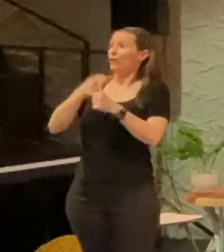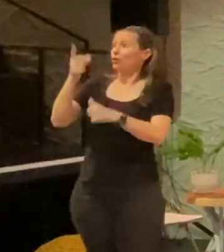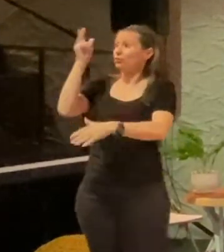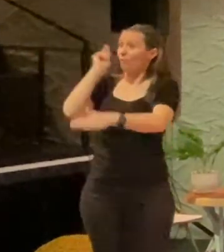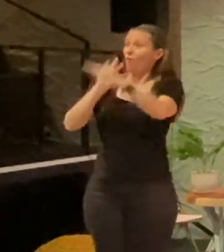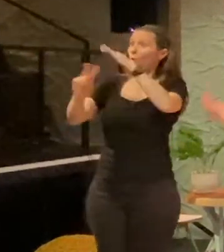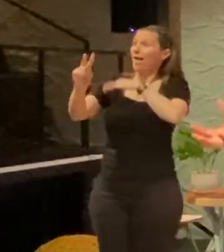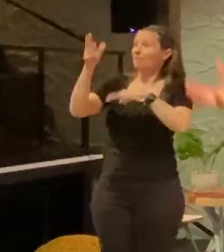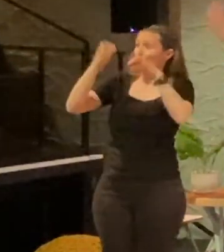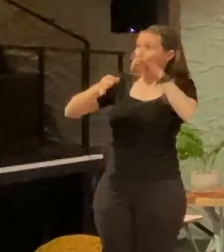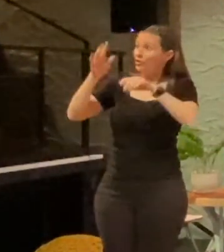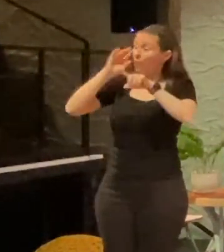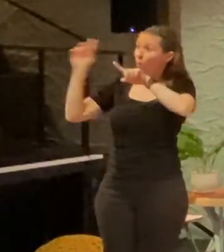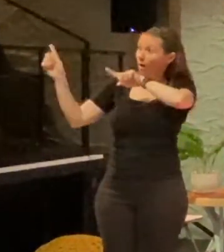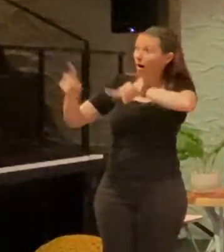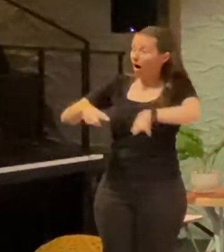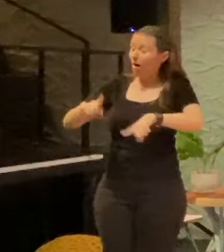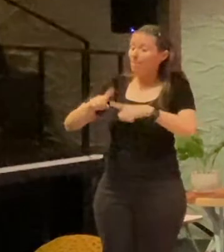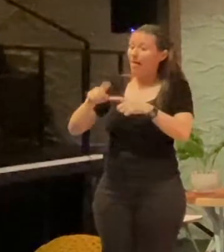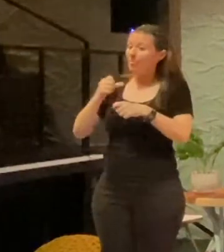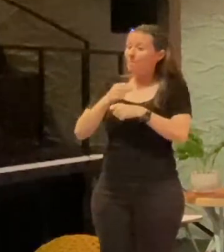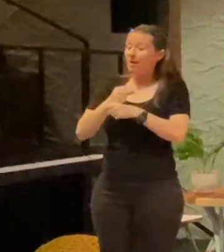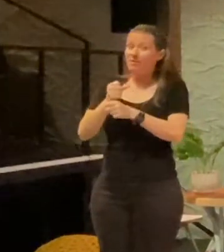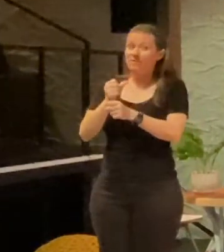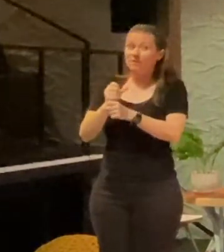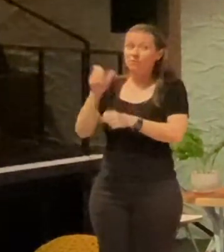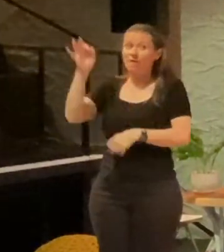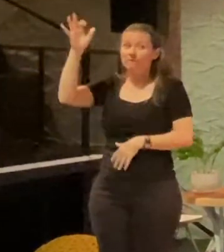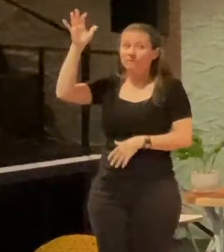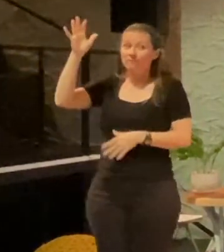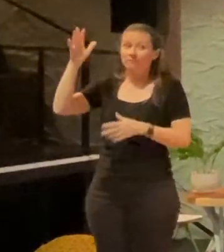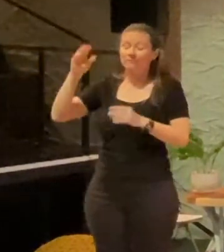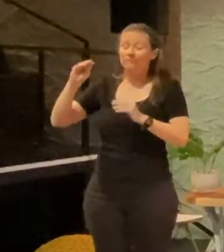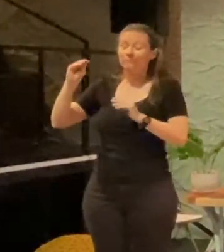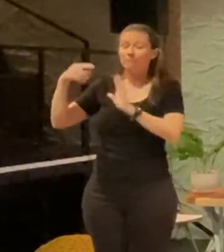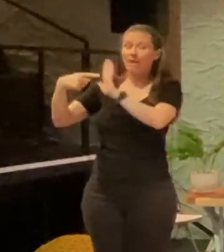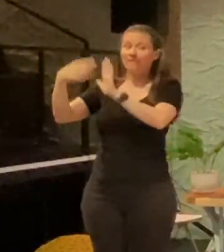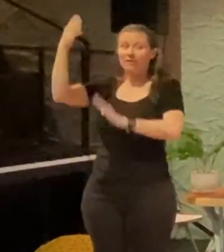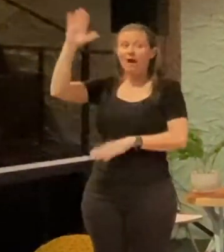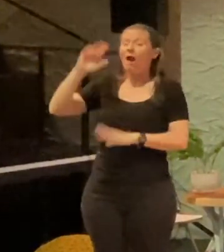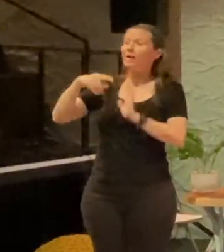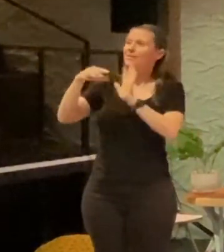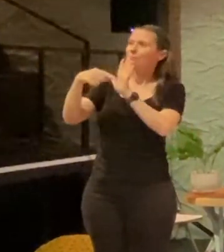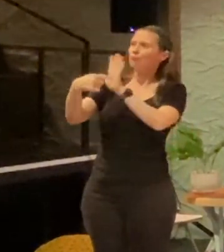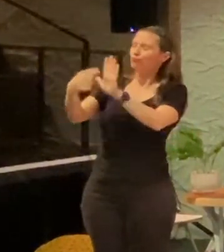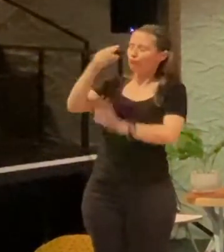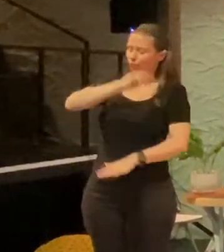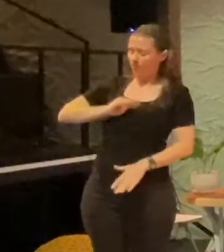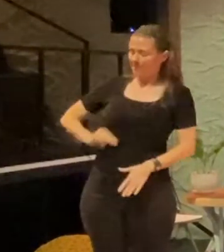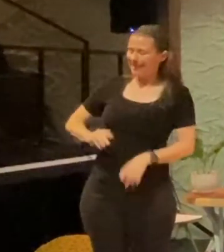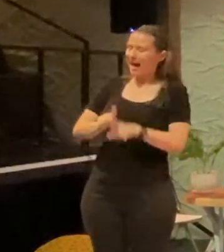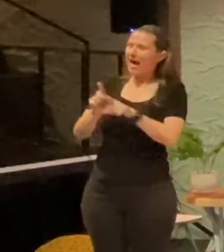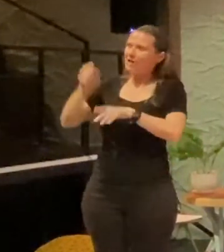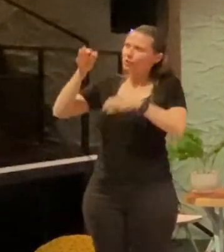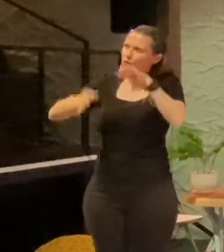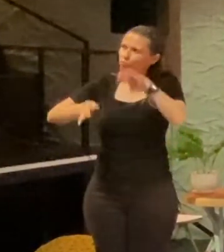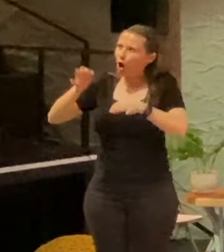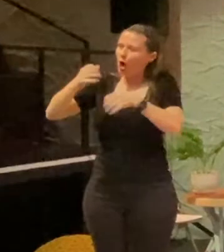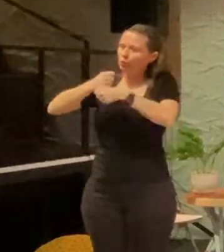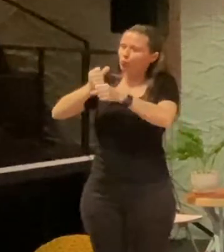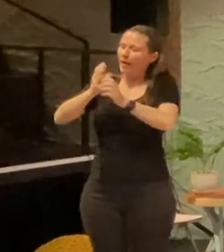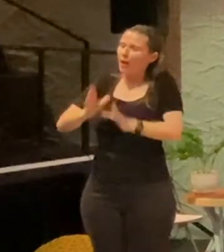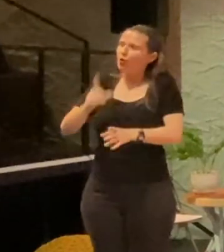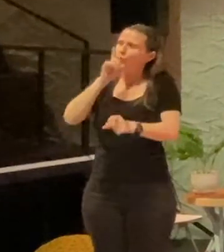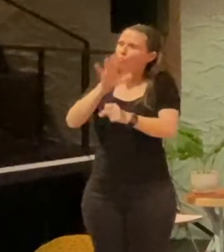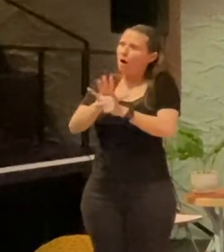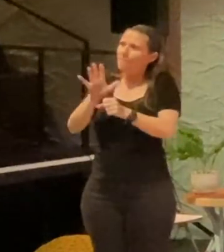the judgment to come and the manifestation of God. Asaph depicts the Messiah as judge and creator, promising to bestow